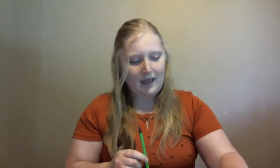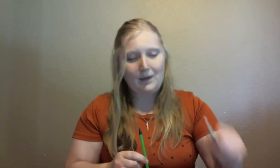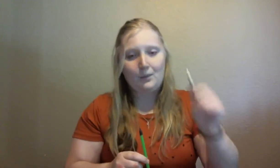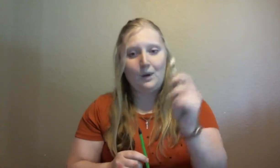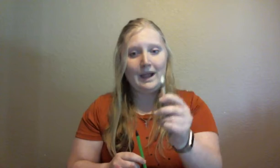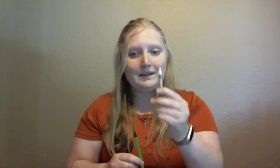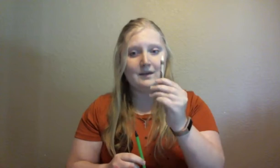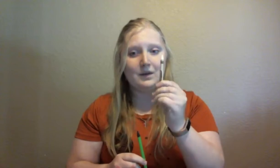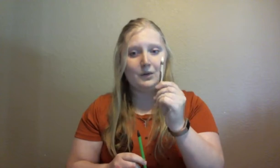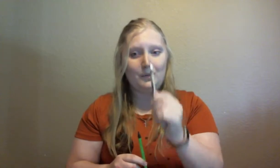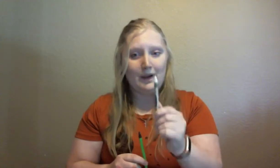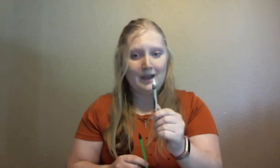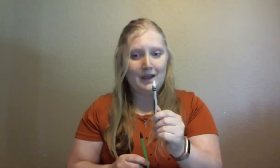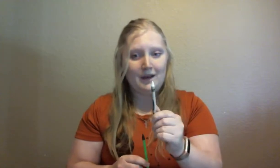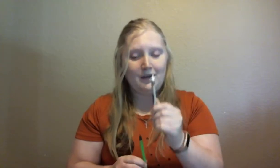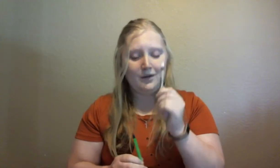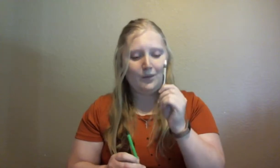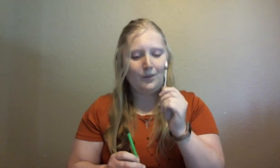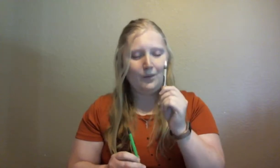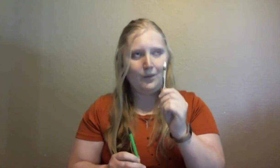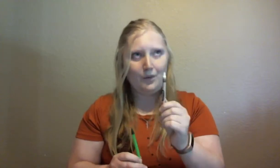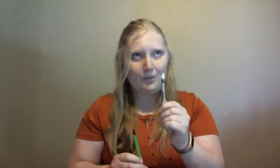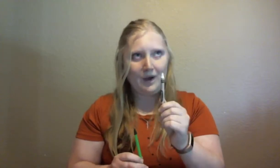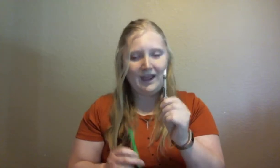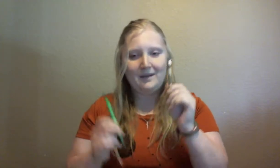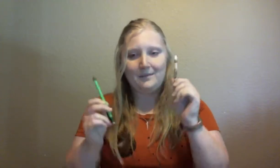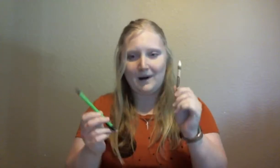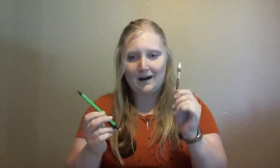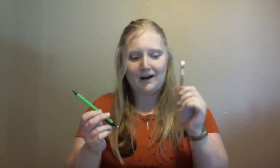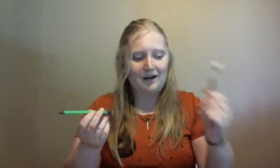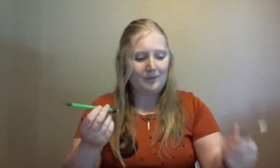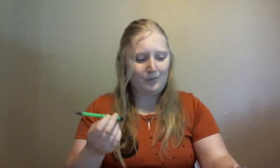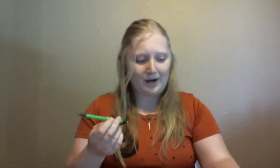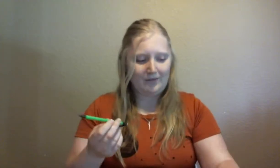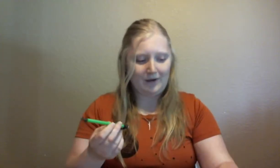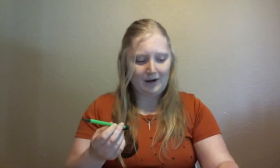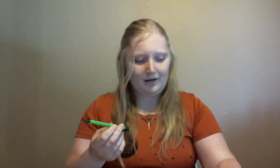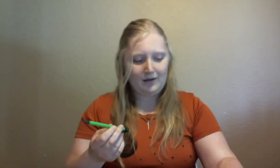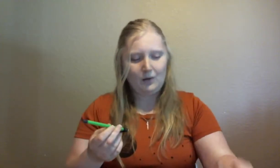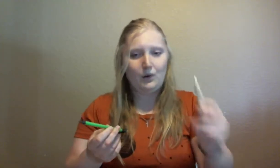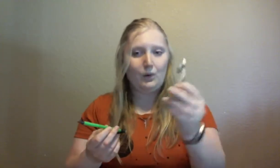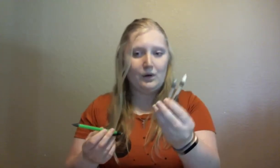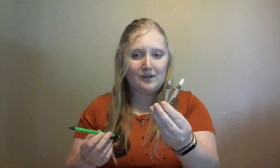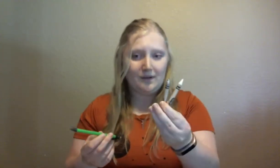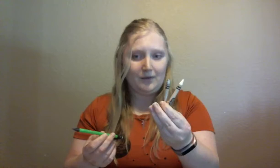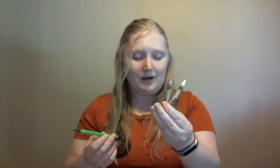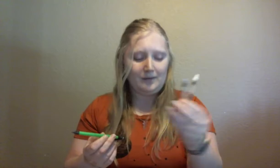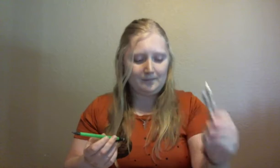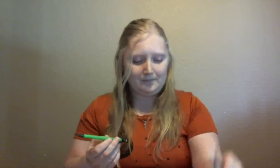a white crayon or white marker, whatever, or silver,